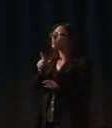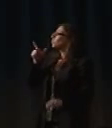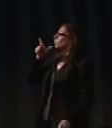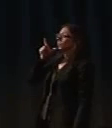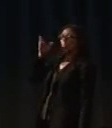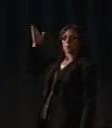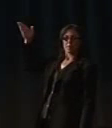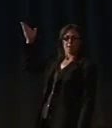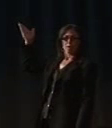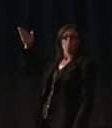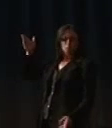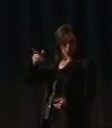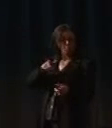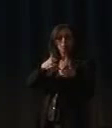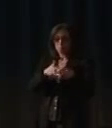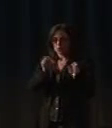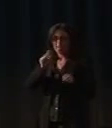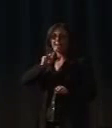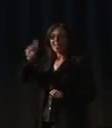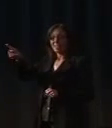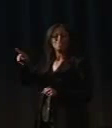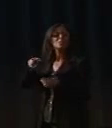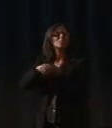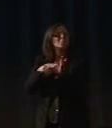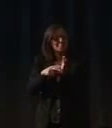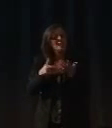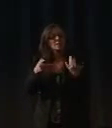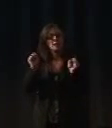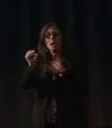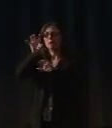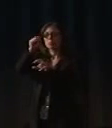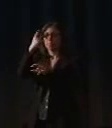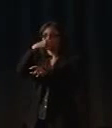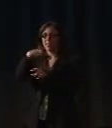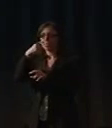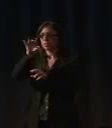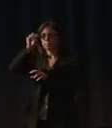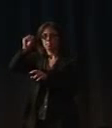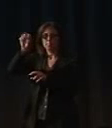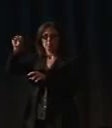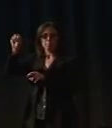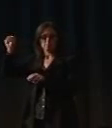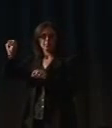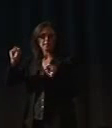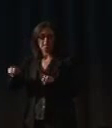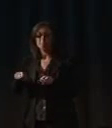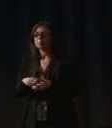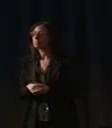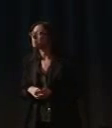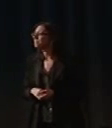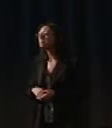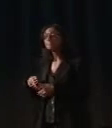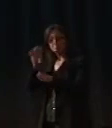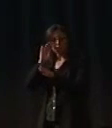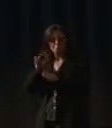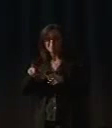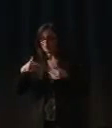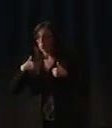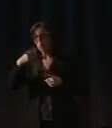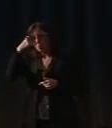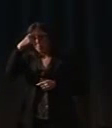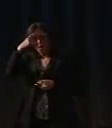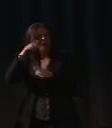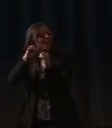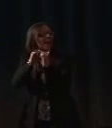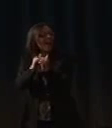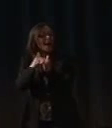recognition, where we know areas in the human brain that are involved in answering